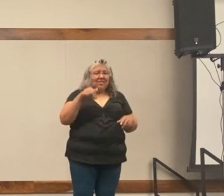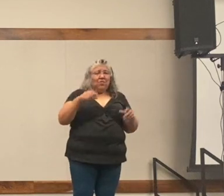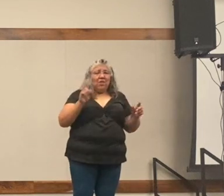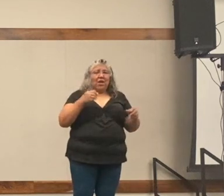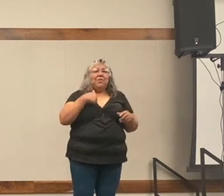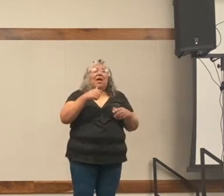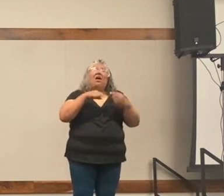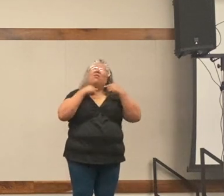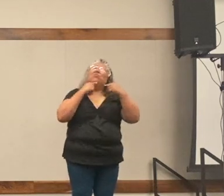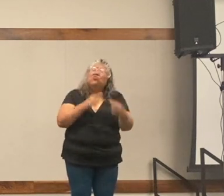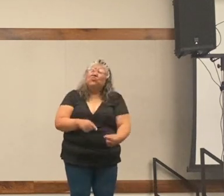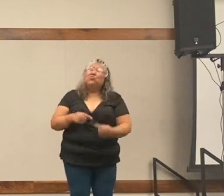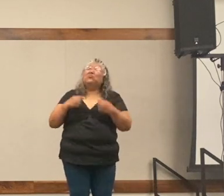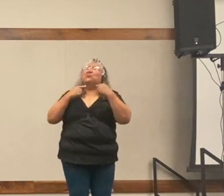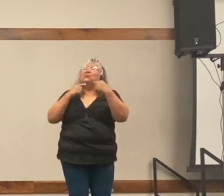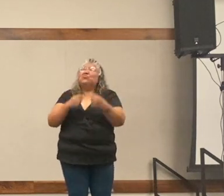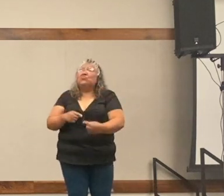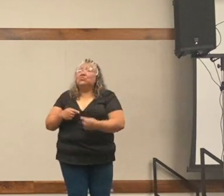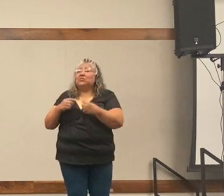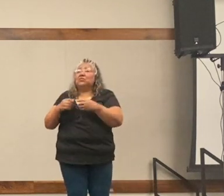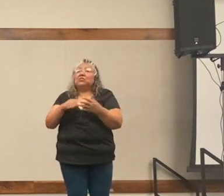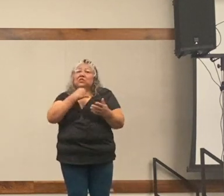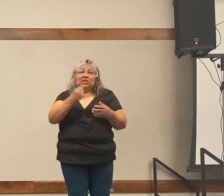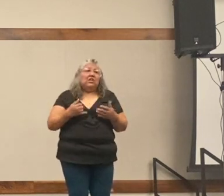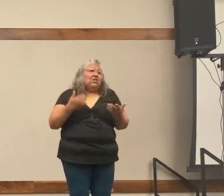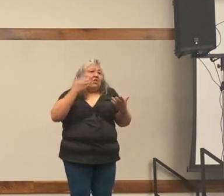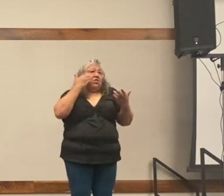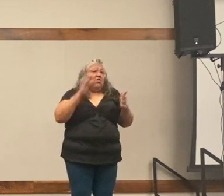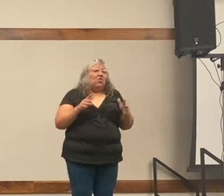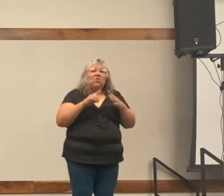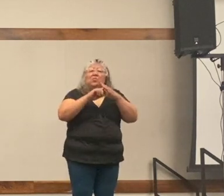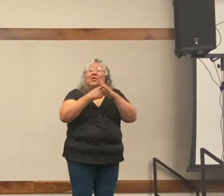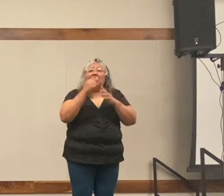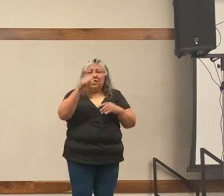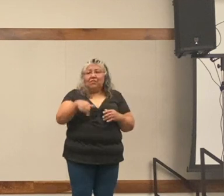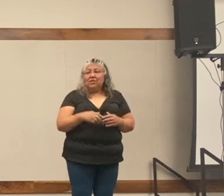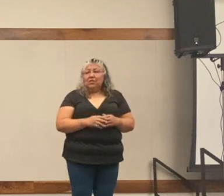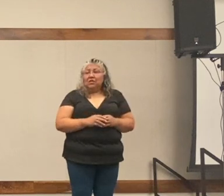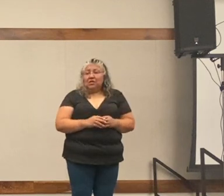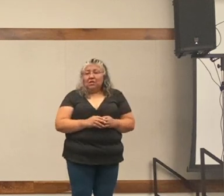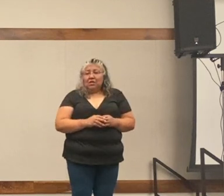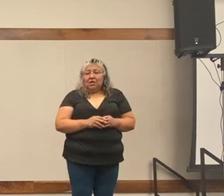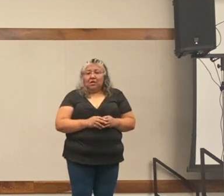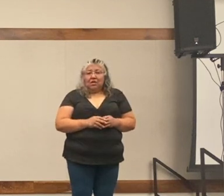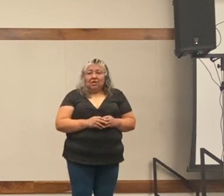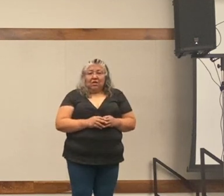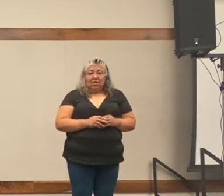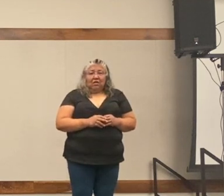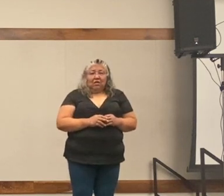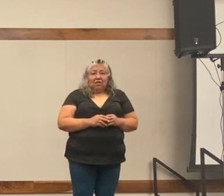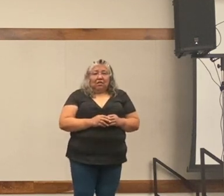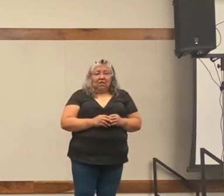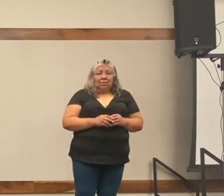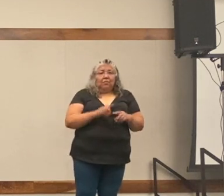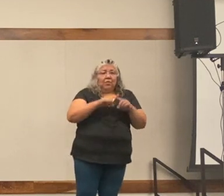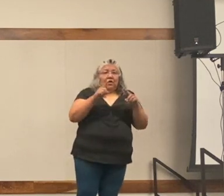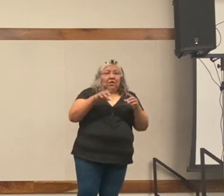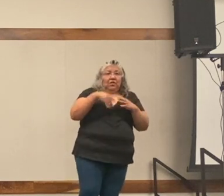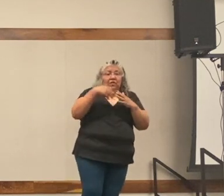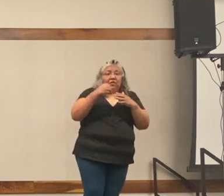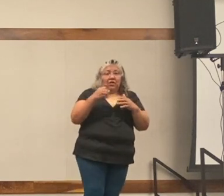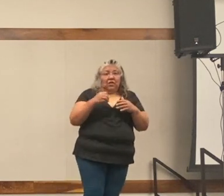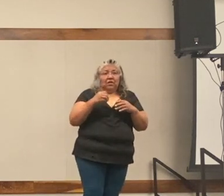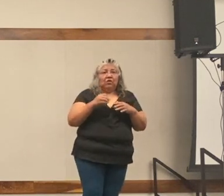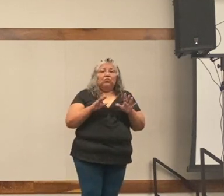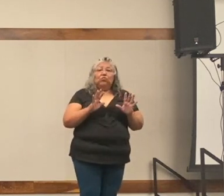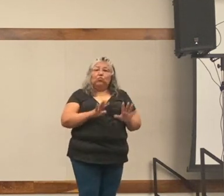I'm struggling right now. Jason, you don't even know the beginning of it, of what's going on in me. But on the outside, I just play